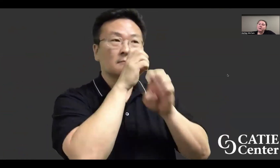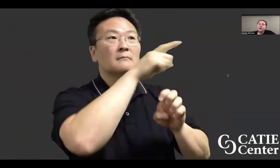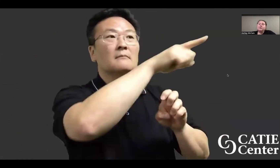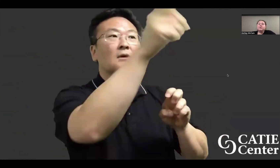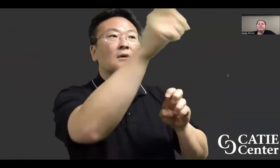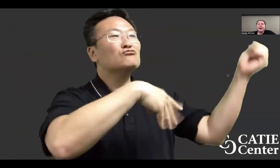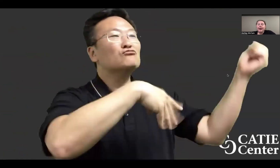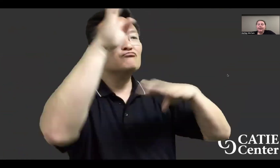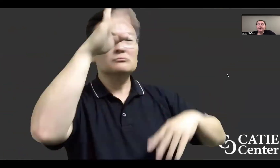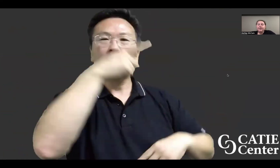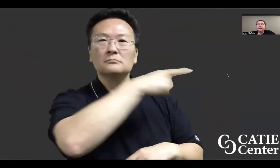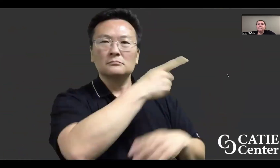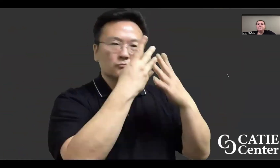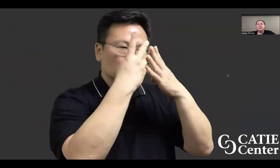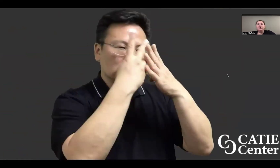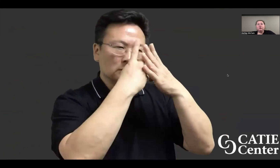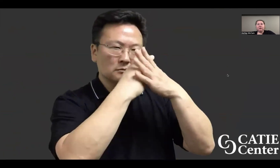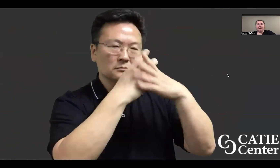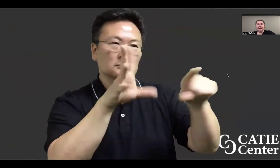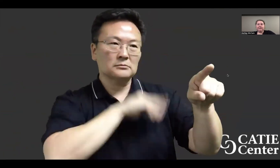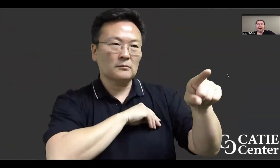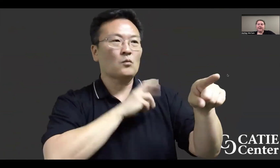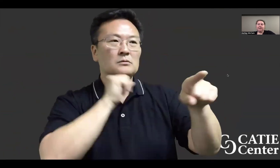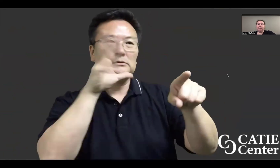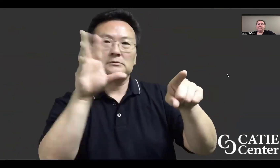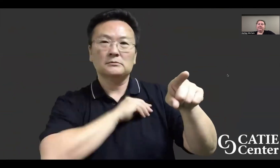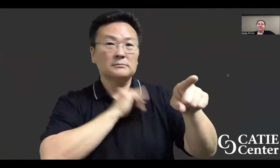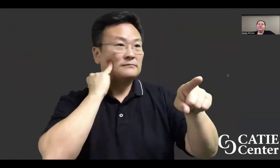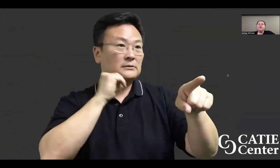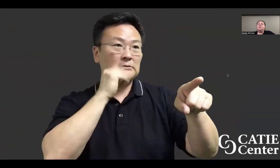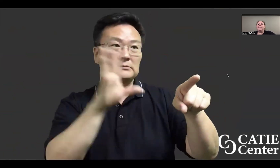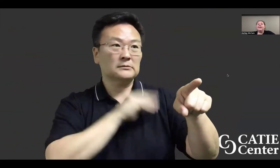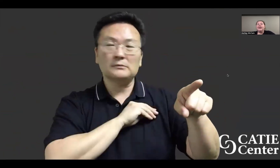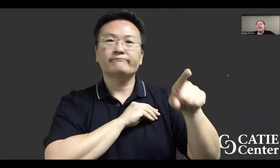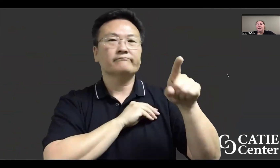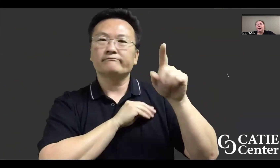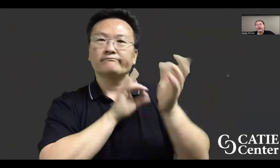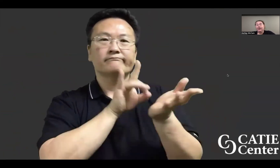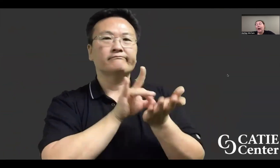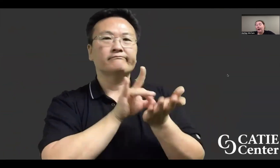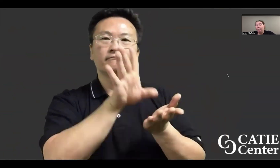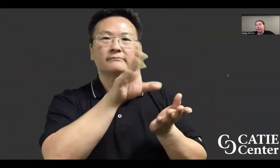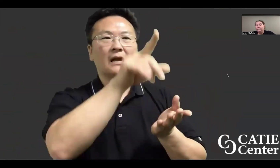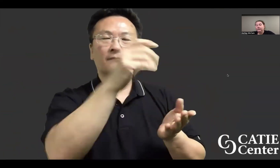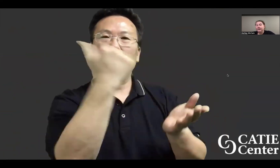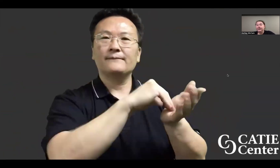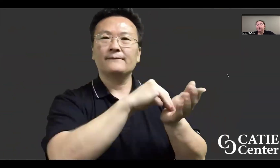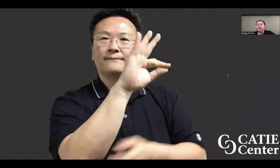However, for a Mac, they tend to be more strict with their operating system in what they allow to be